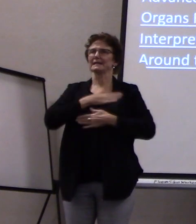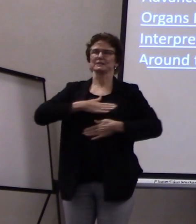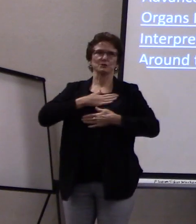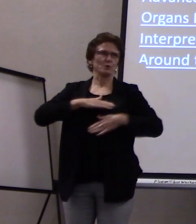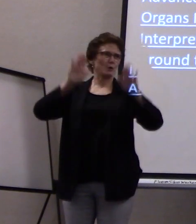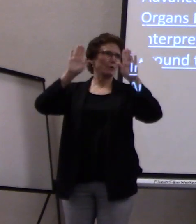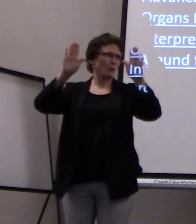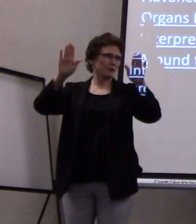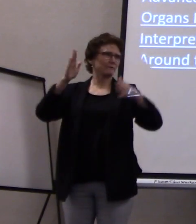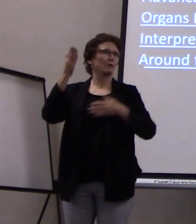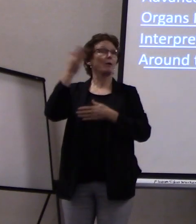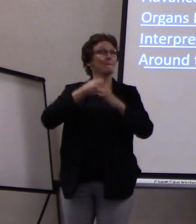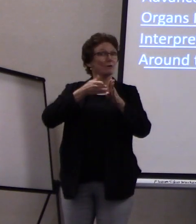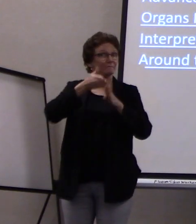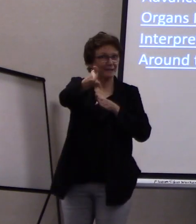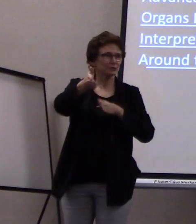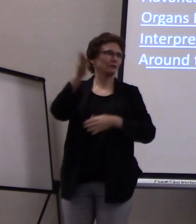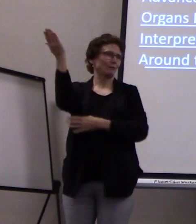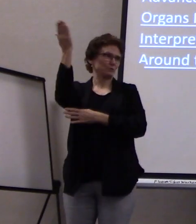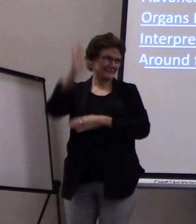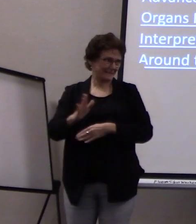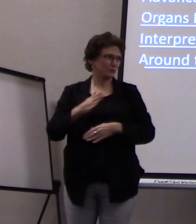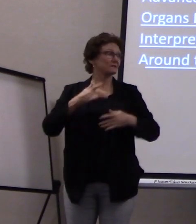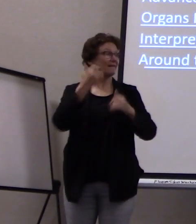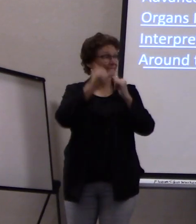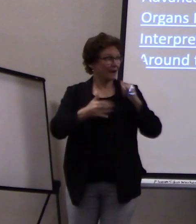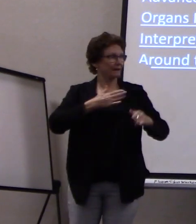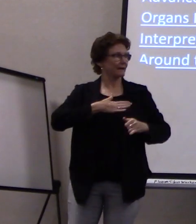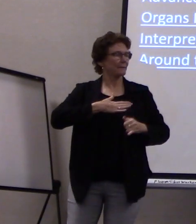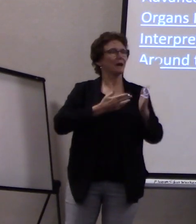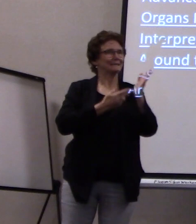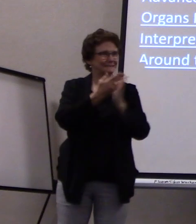professional presenters. Finally, my sincere appreciation for being part of